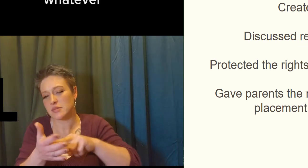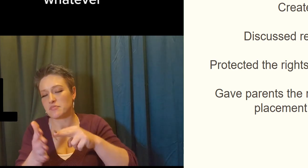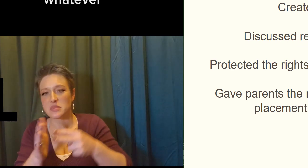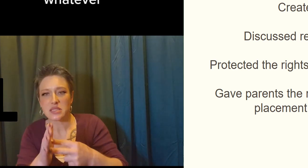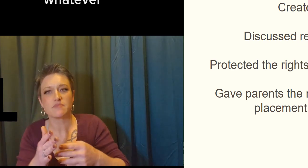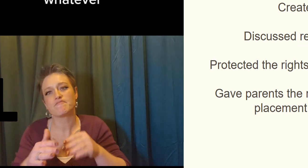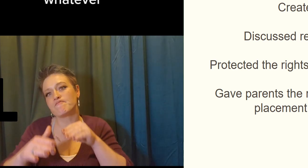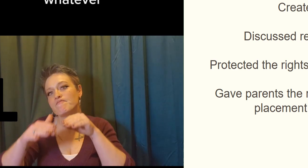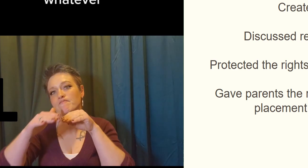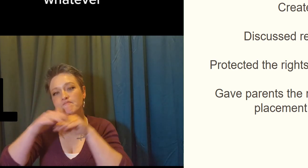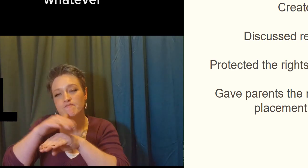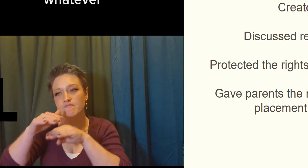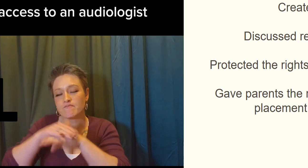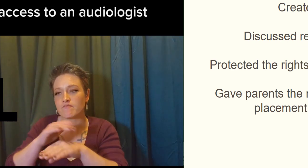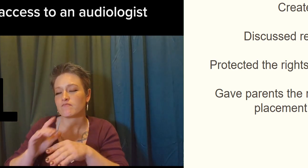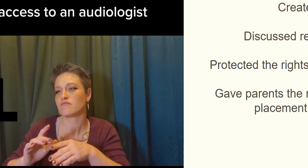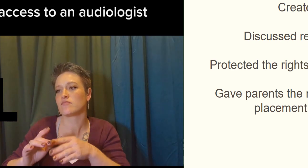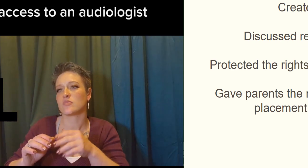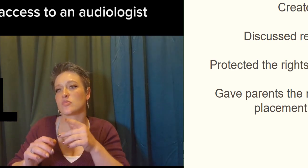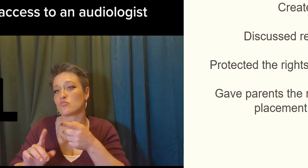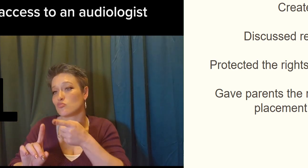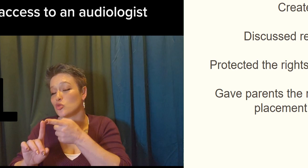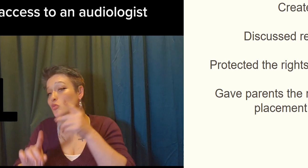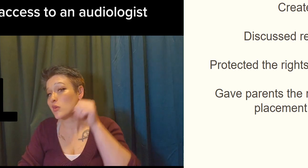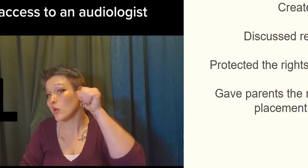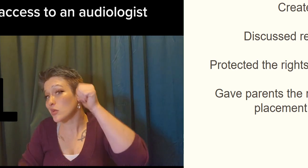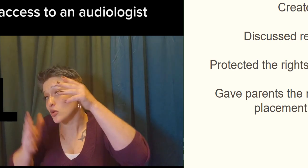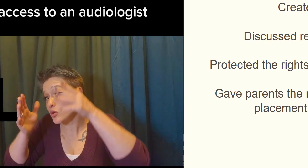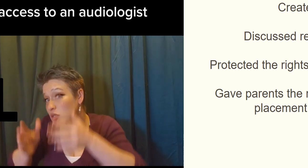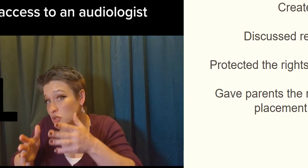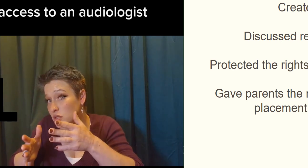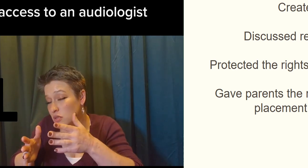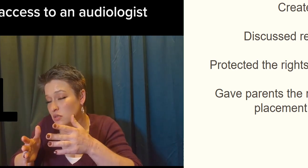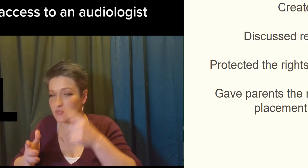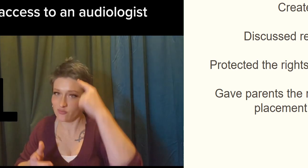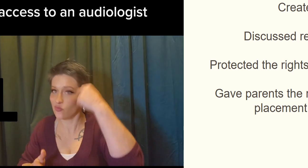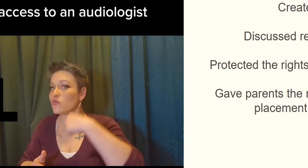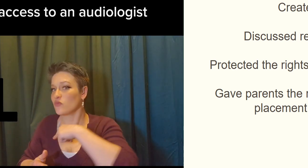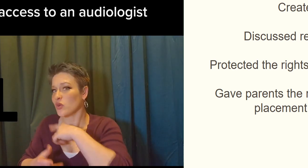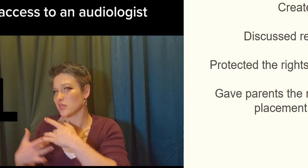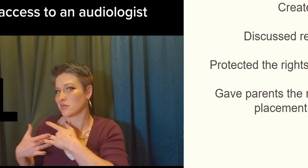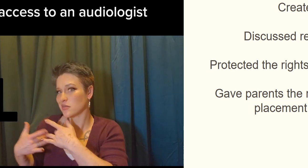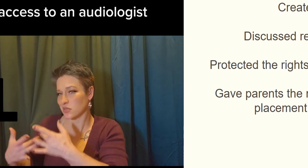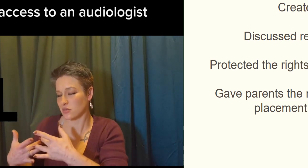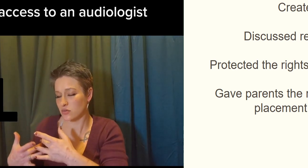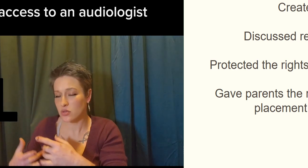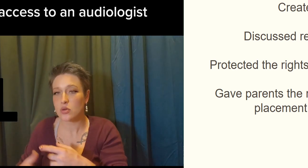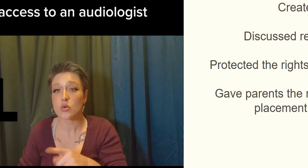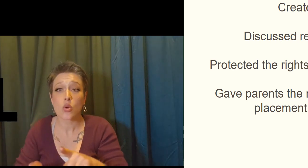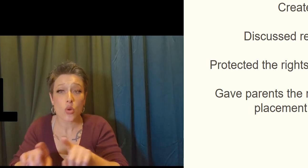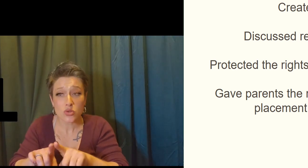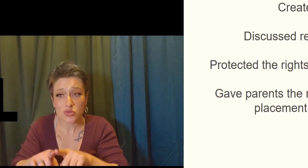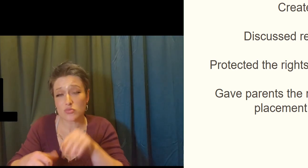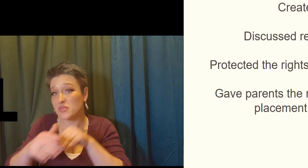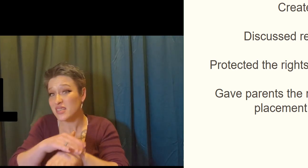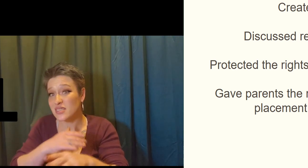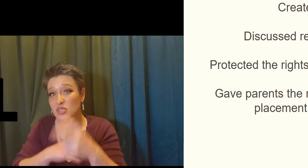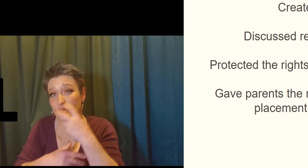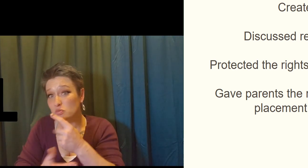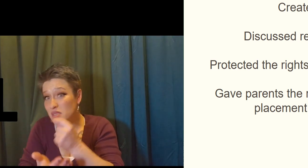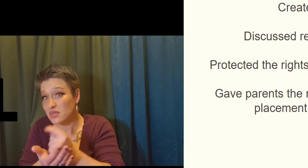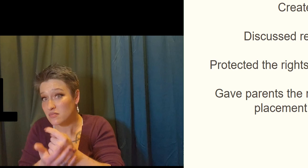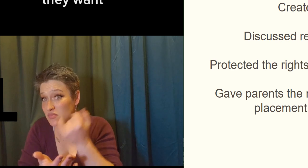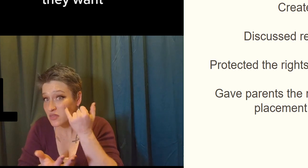injury or whatever. Also with deaf and hard of hearing students, it'll mean access to an audiologist. At least it does for us a